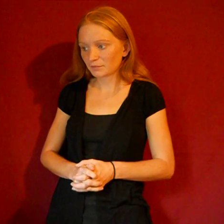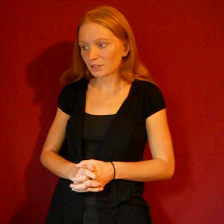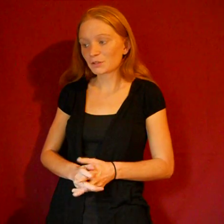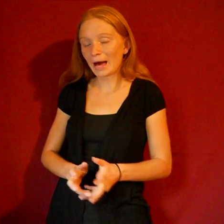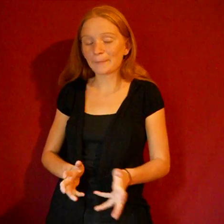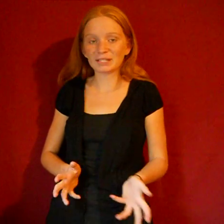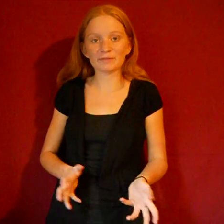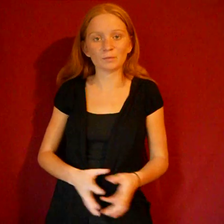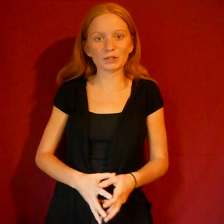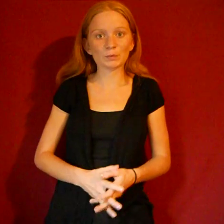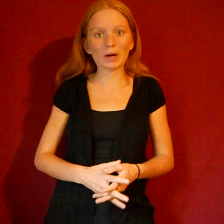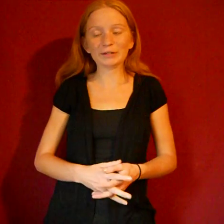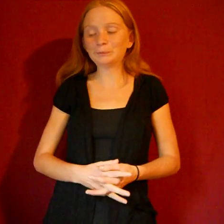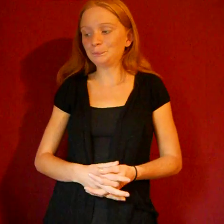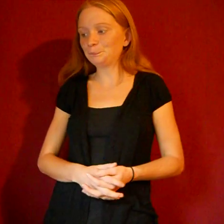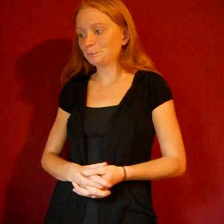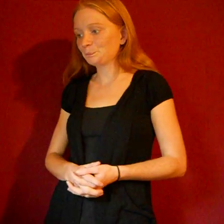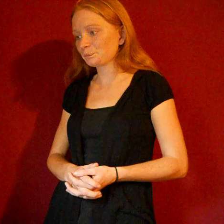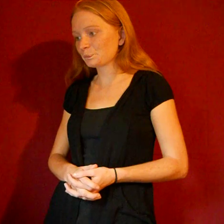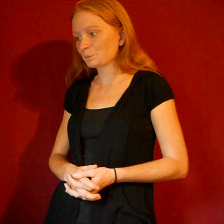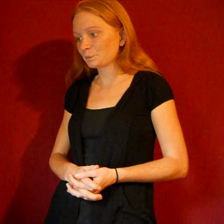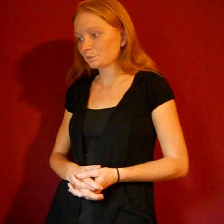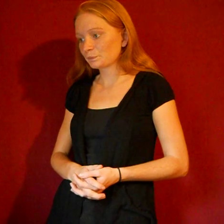So it happens every once in a while.